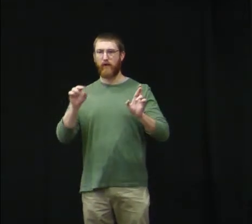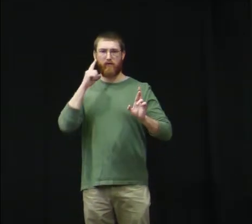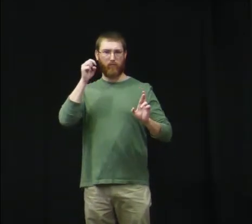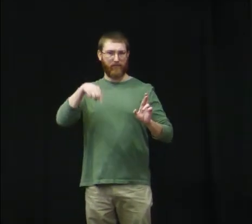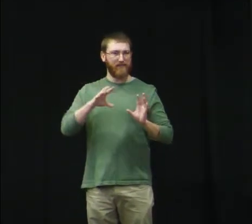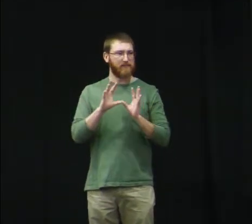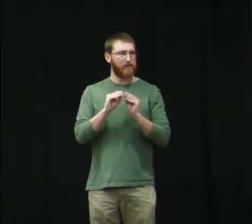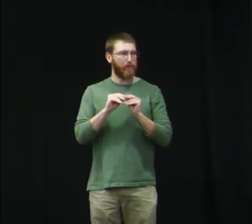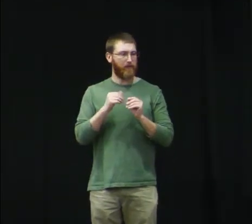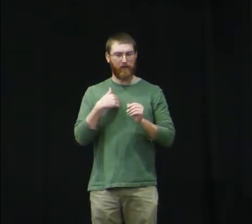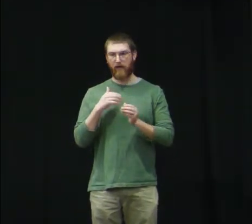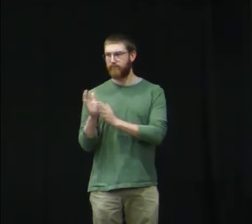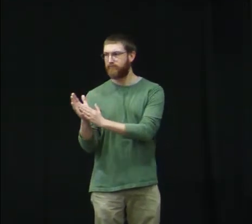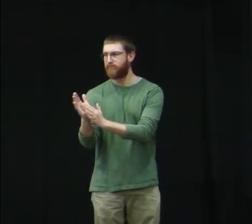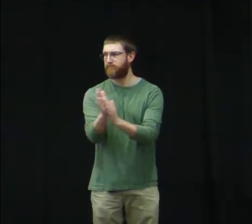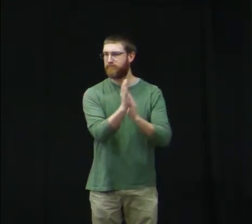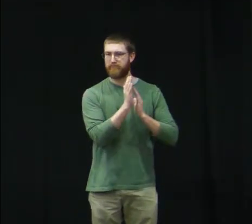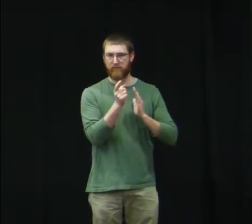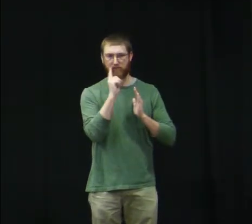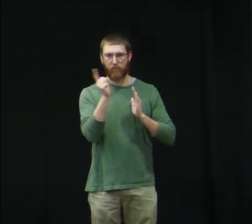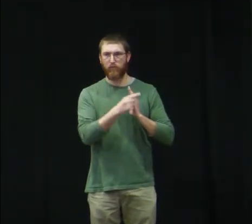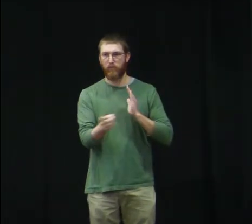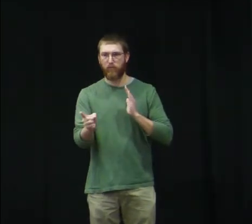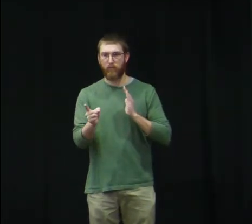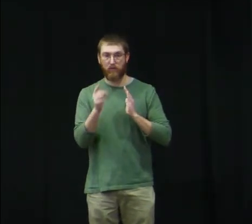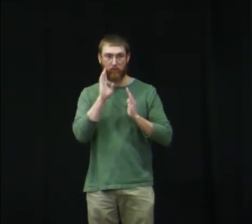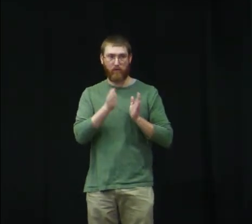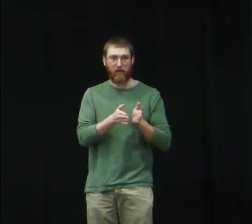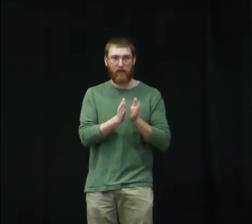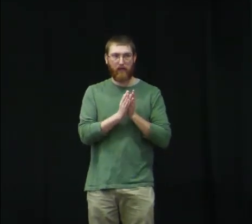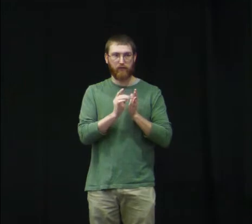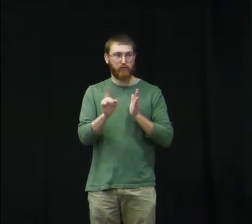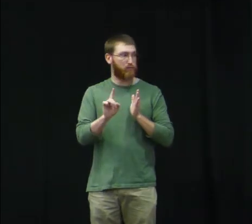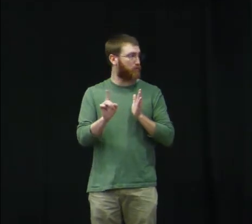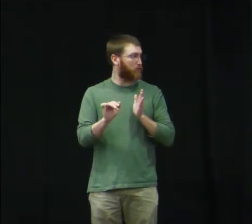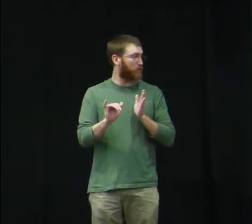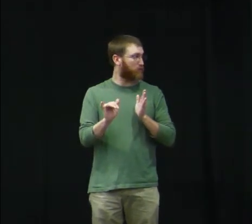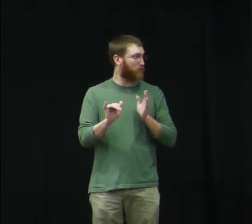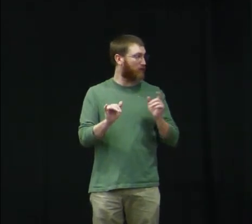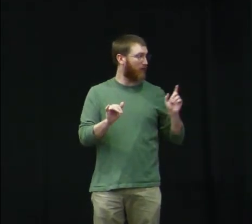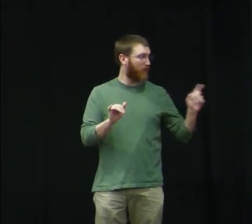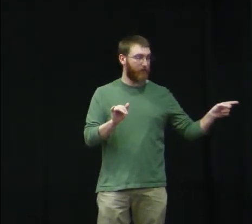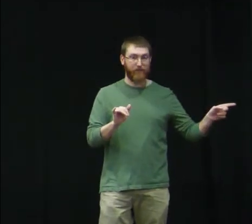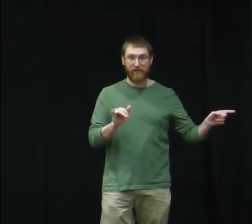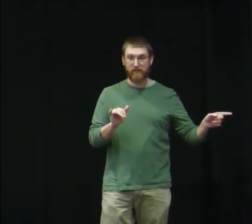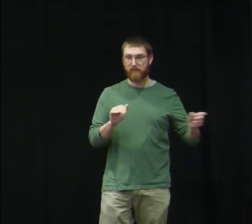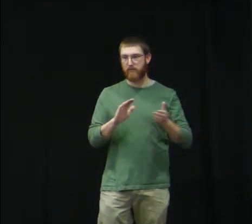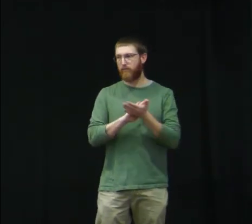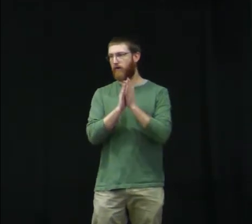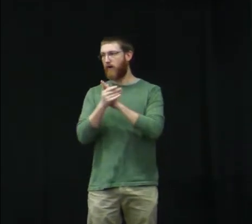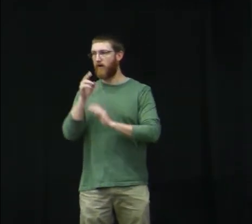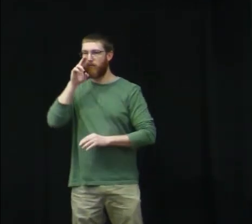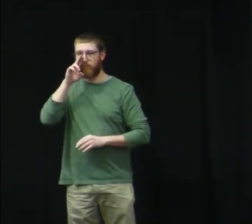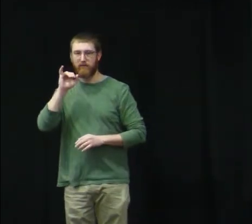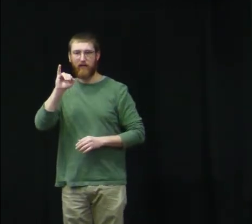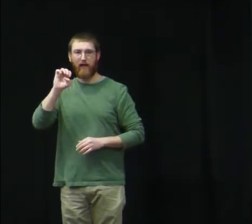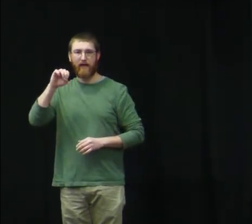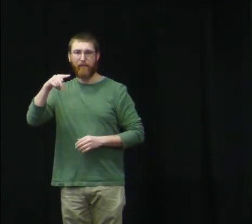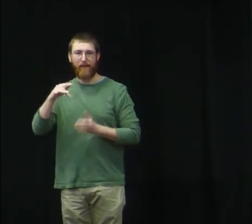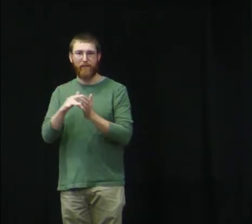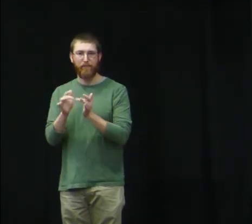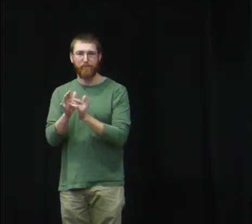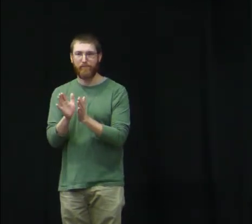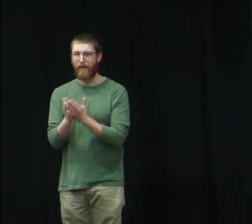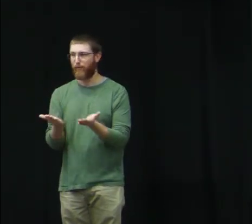So, I want to say to you, I'm going to ask you, make this your IEP Bible. Bring this with